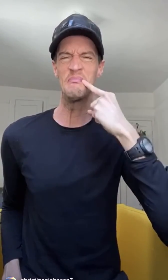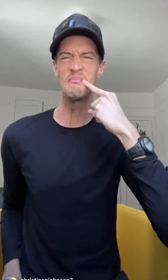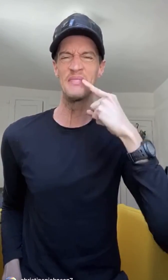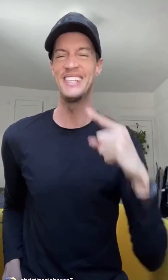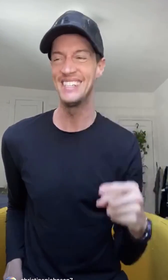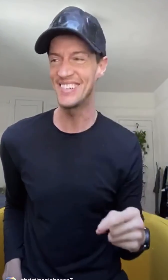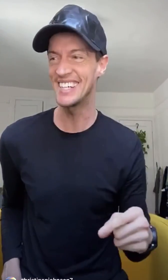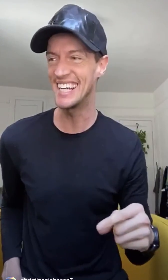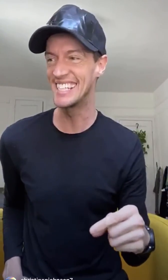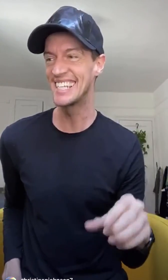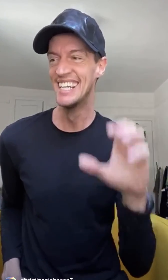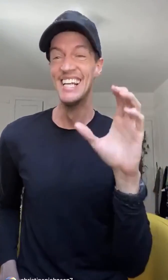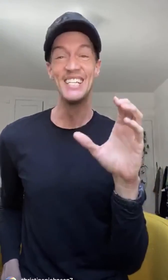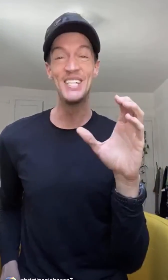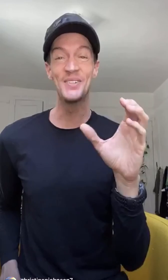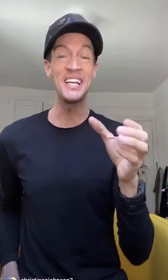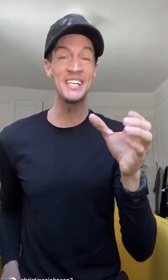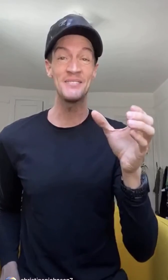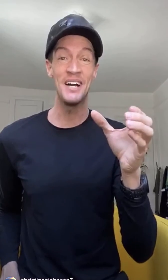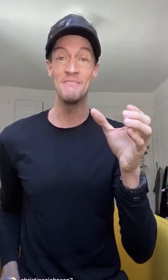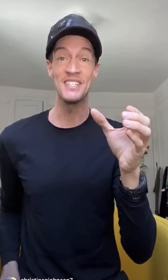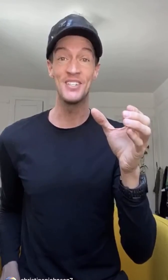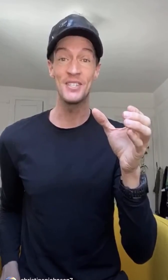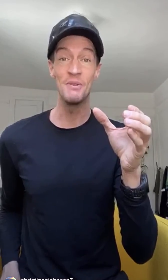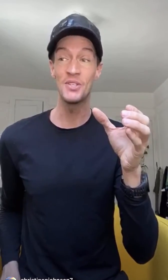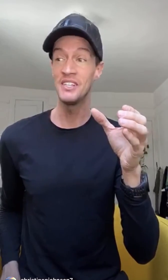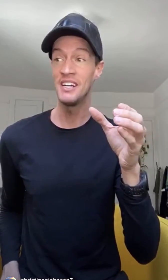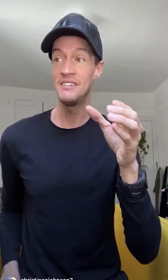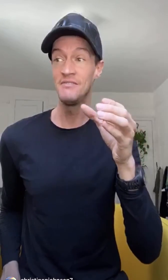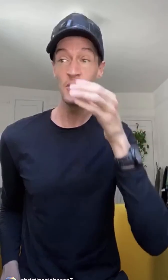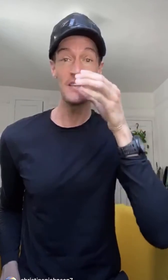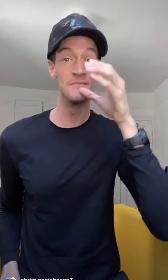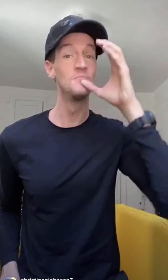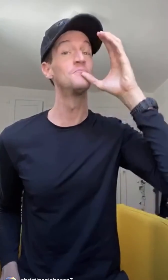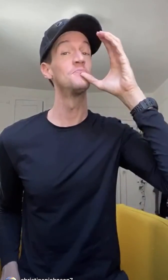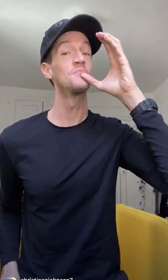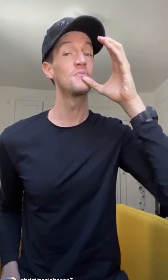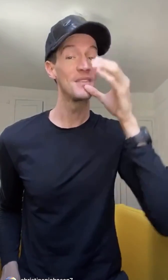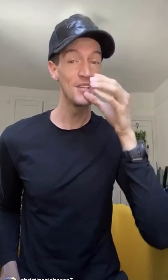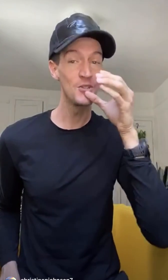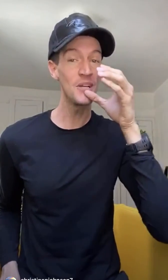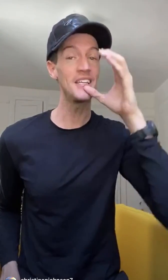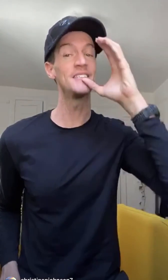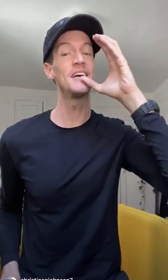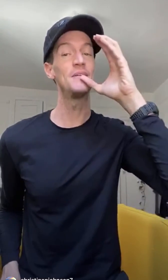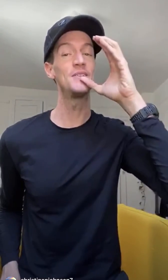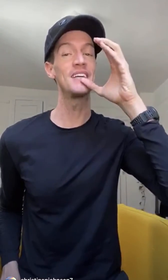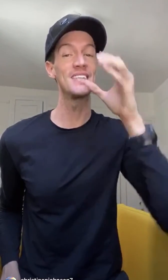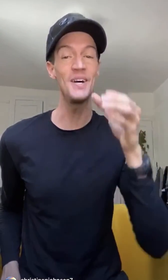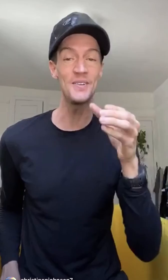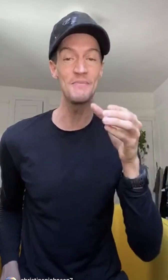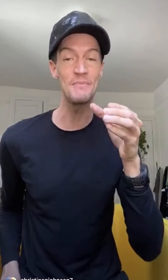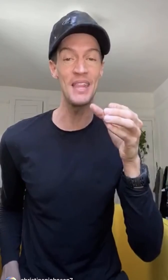Sweet. Sugar, cute. If something is sour or bitter, the corner of our mouth